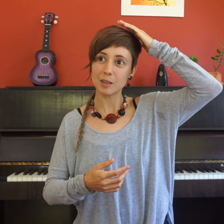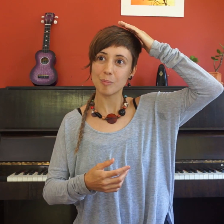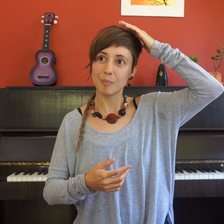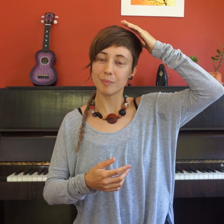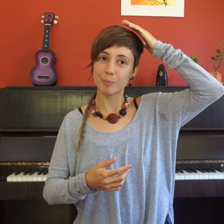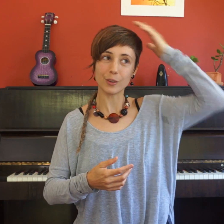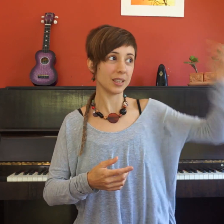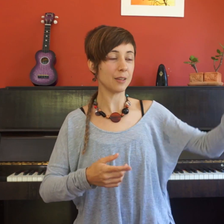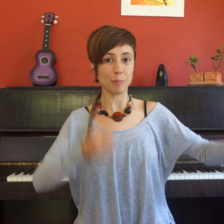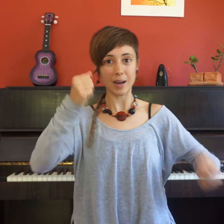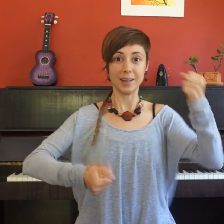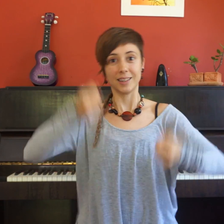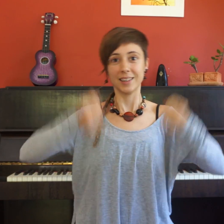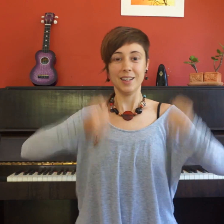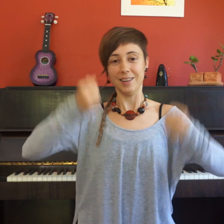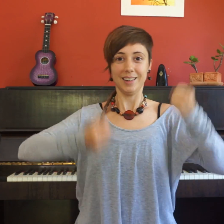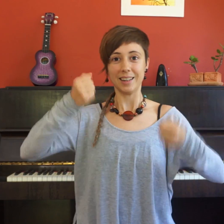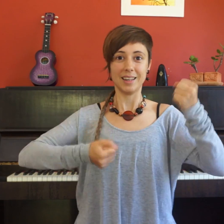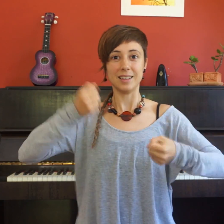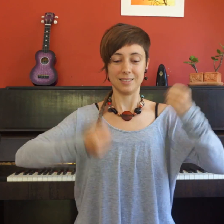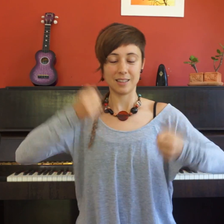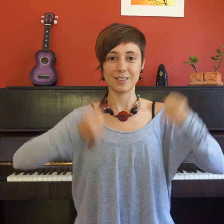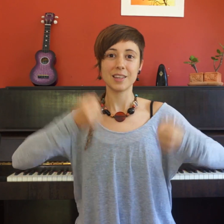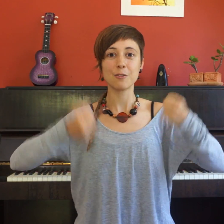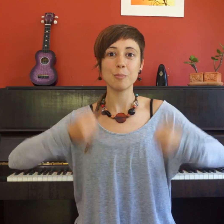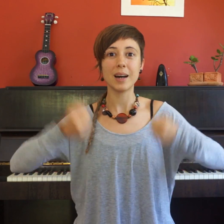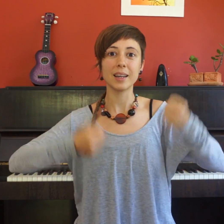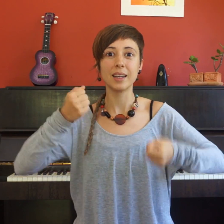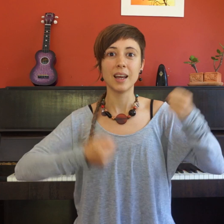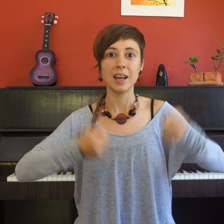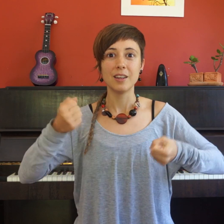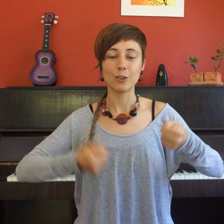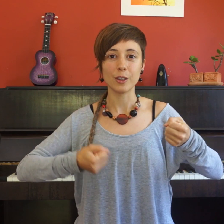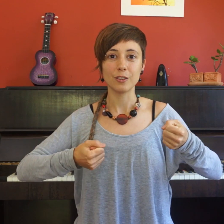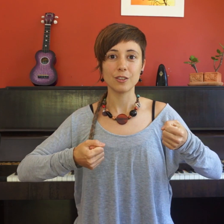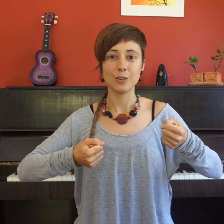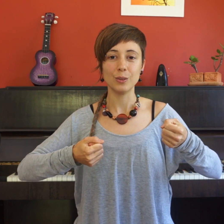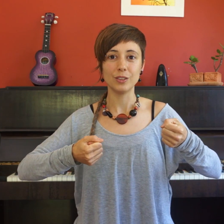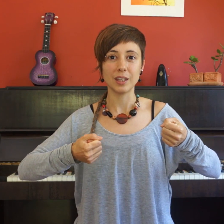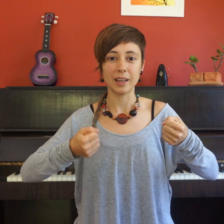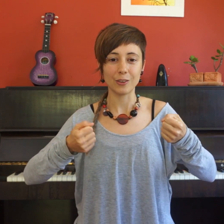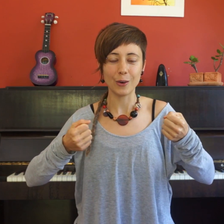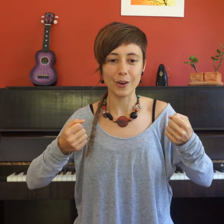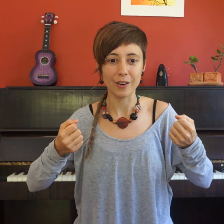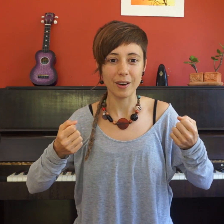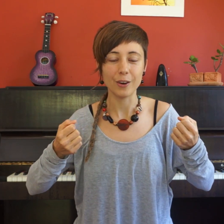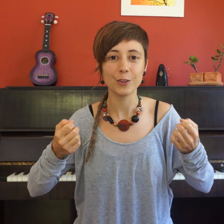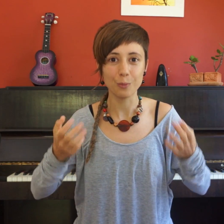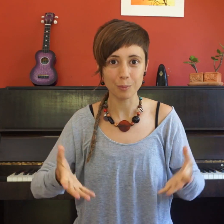then pointing at the bike. Like that, that's the sign for bike. So I understood, and I told her, oh, you want me